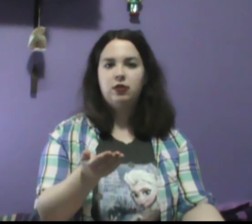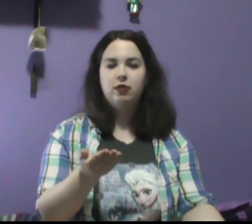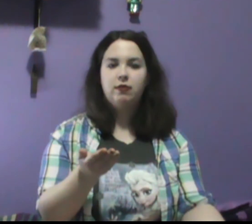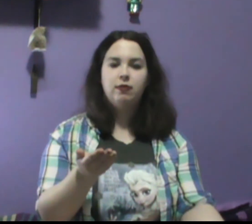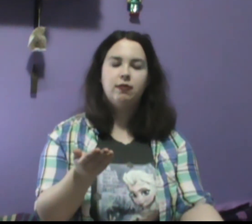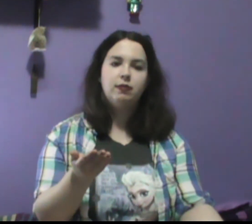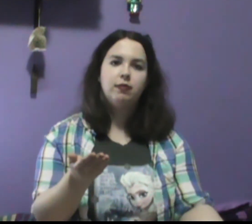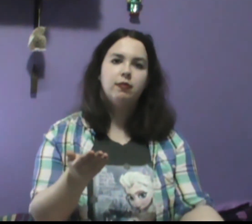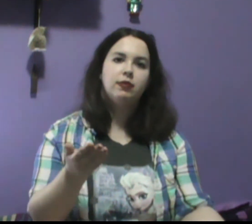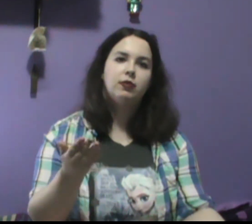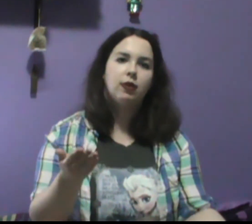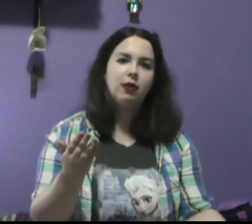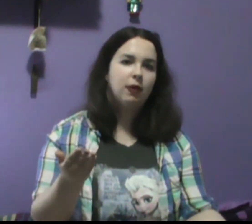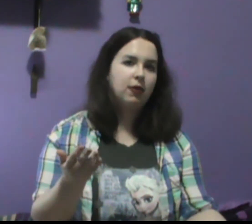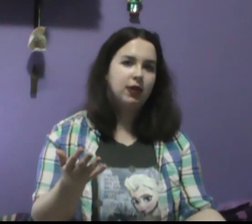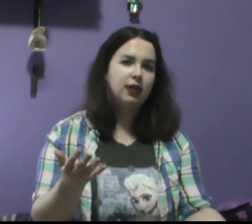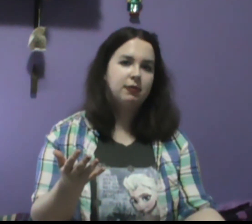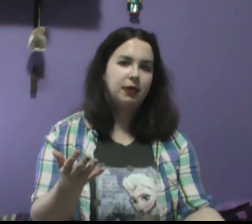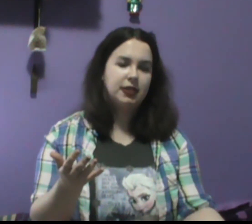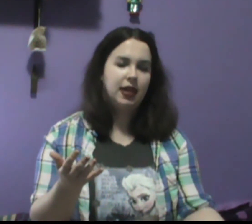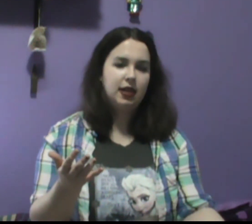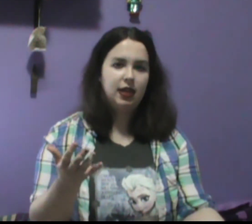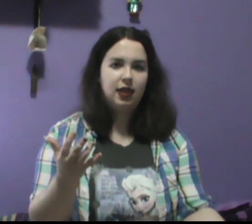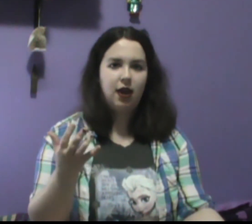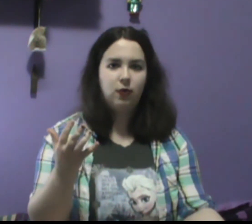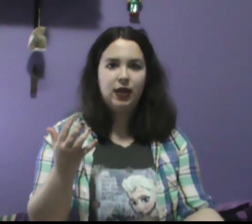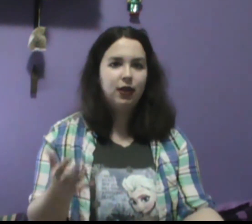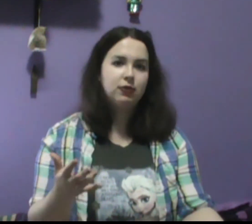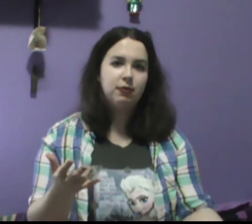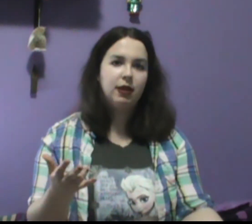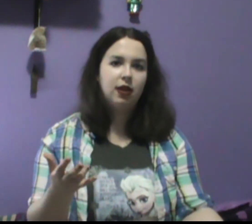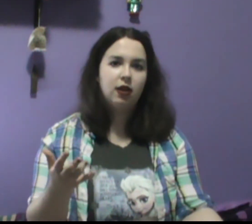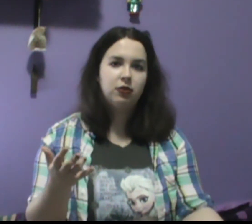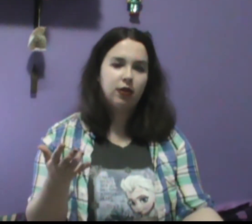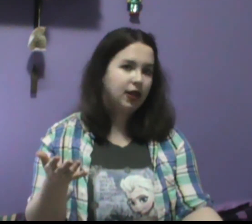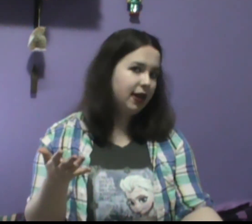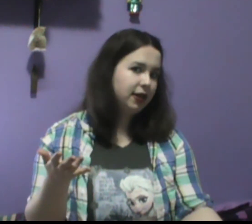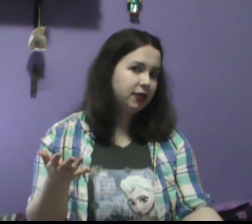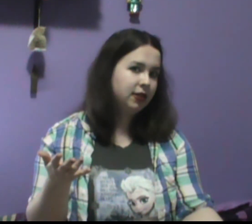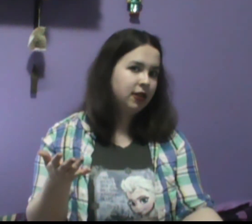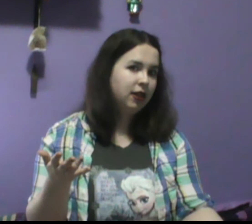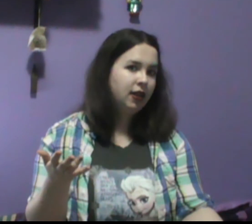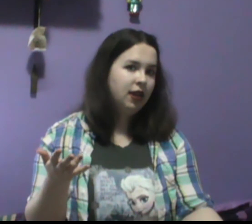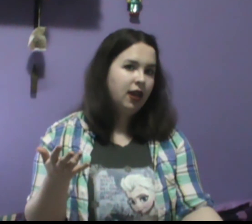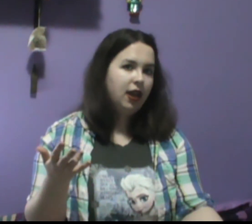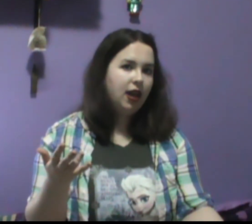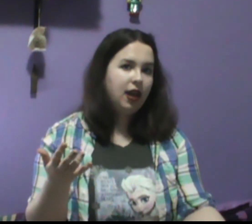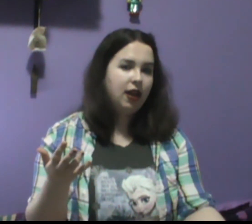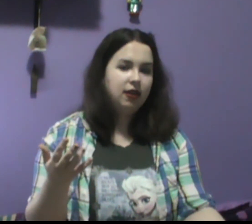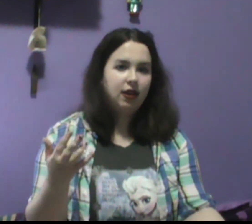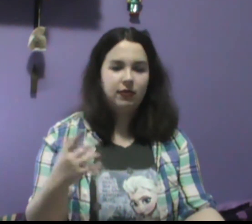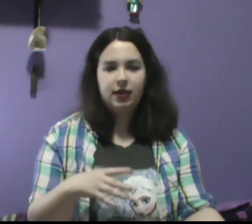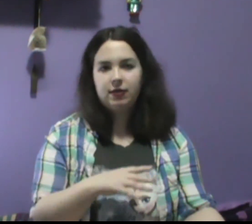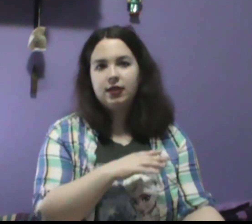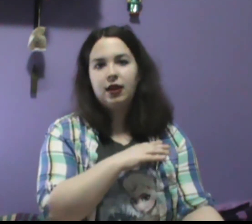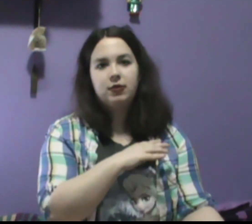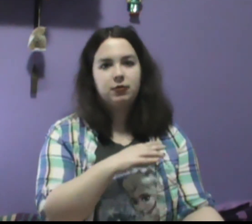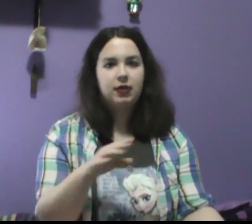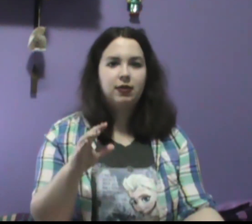of story around his personality and how he used to be a drug addict. And everything around that was really great, and